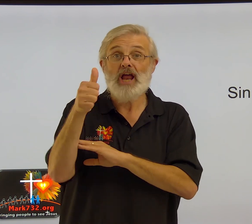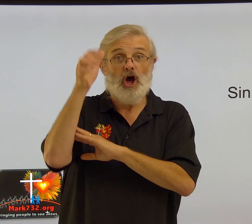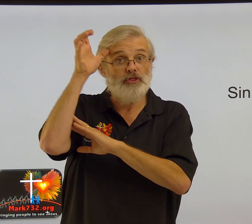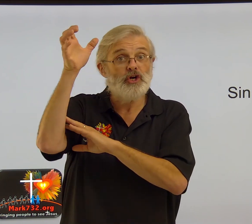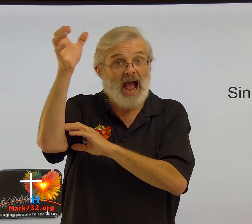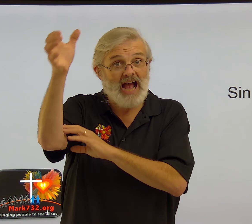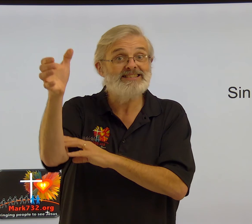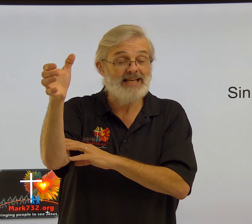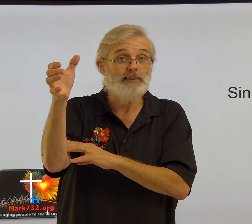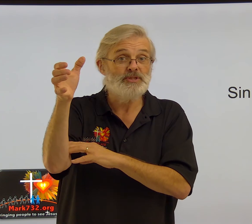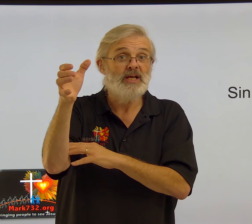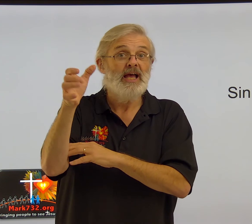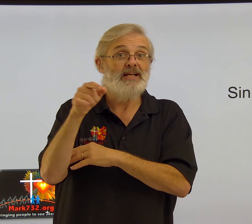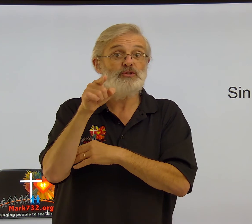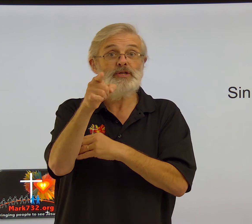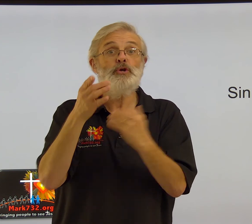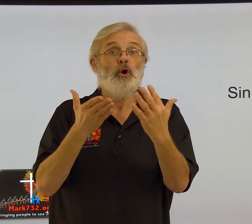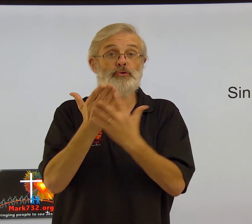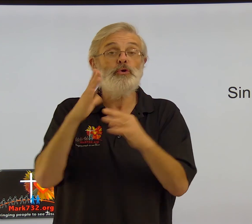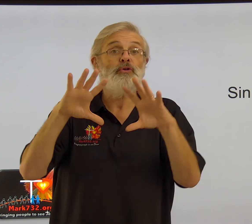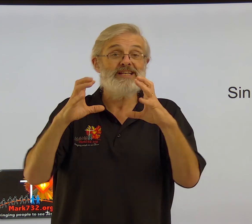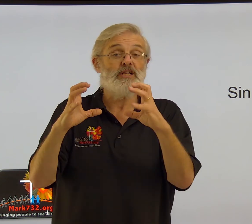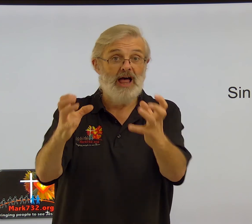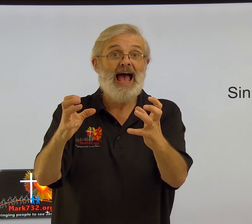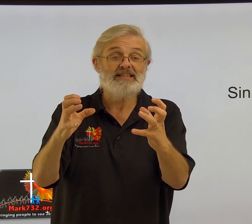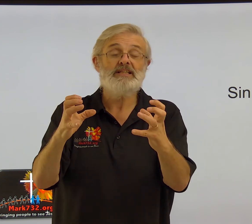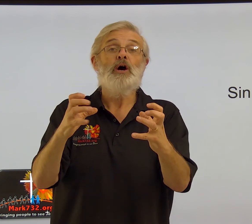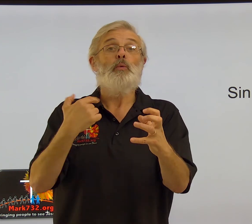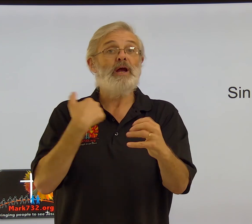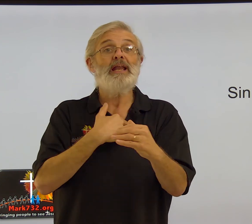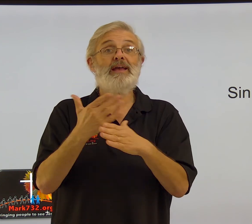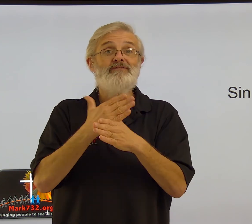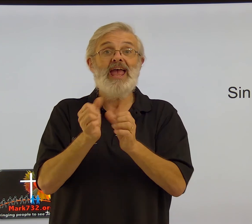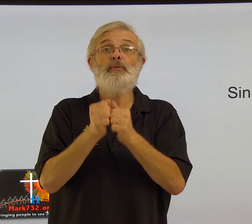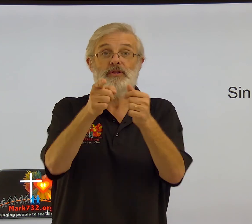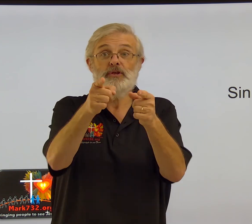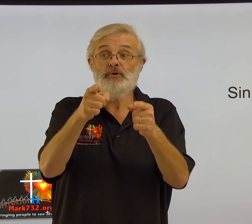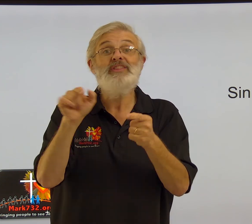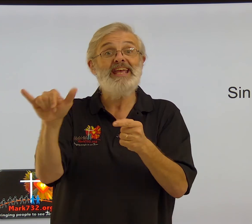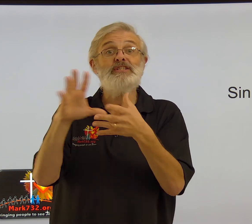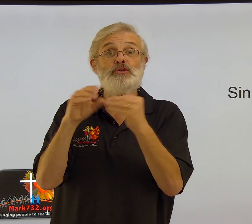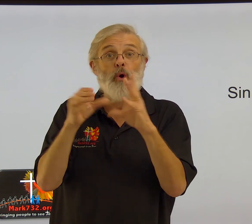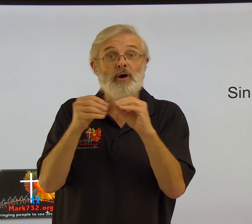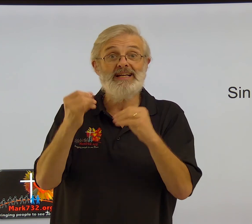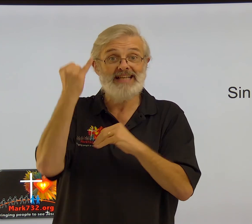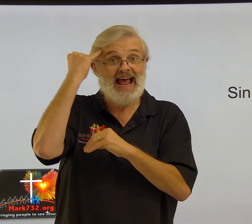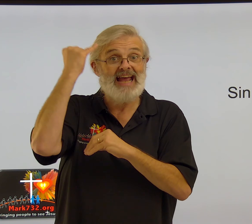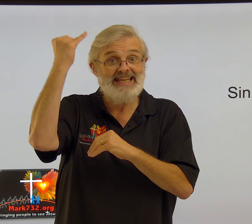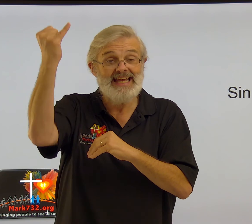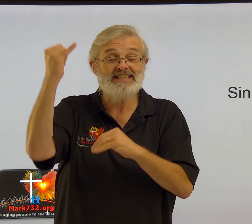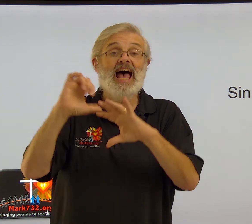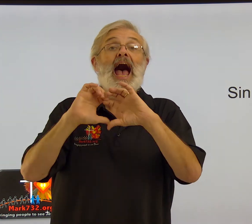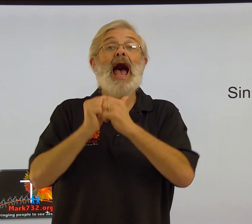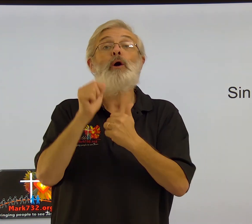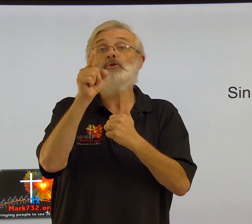other concepts. And so as you go through this class, we're going to convey with you these stories and ideas, how